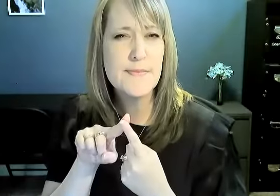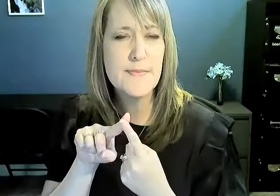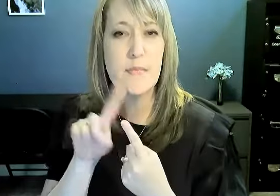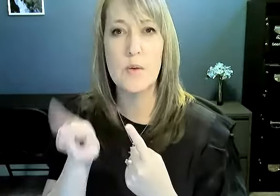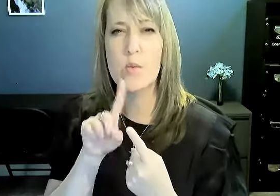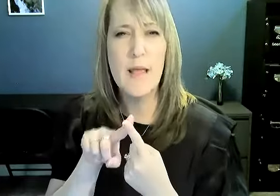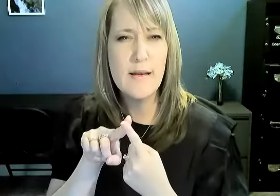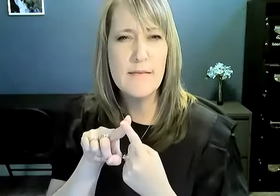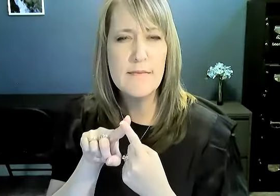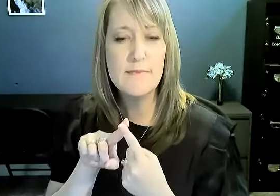When.